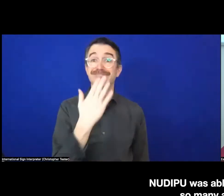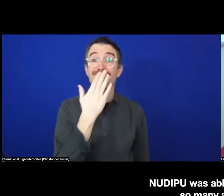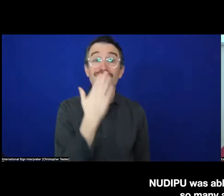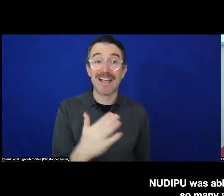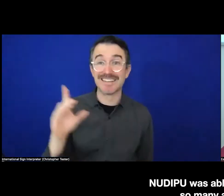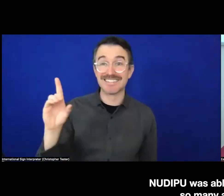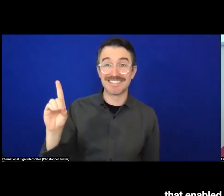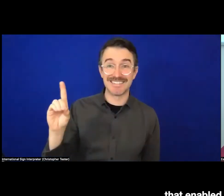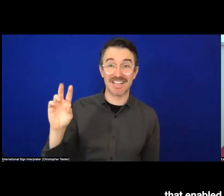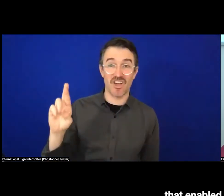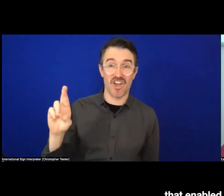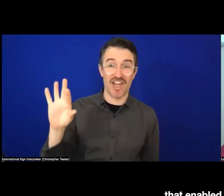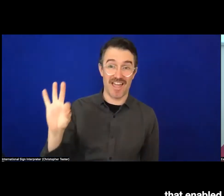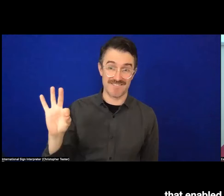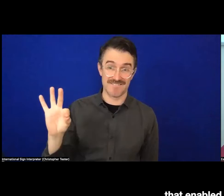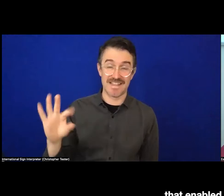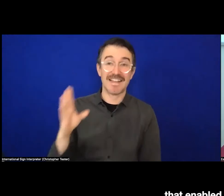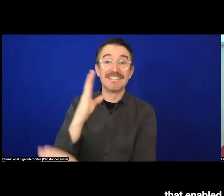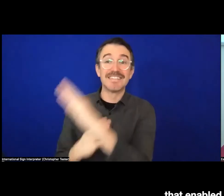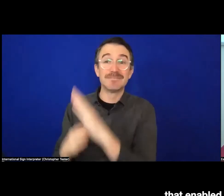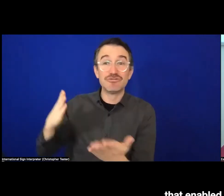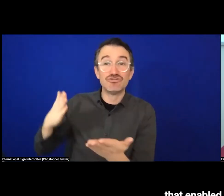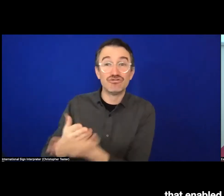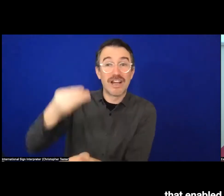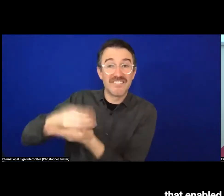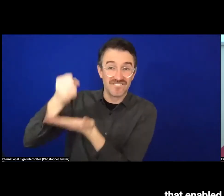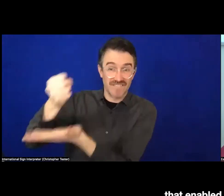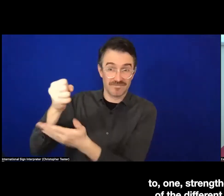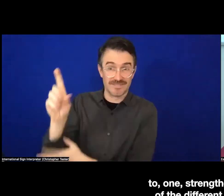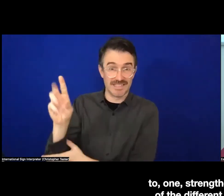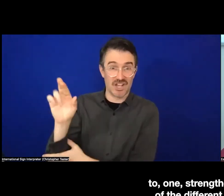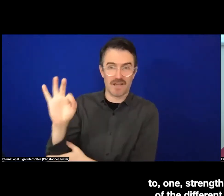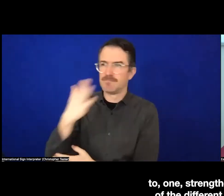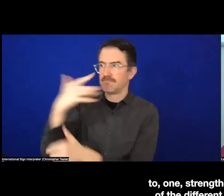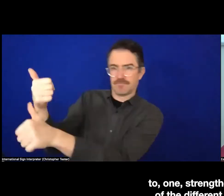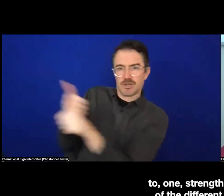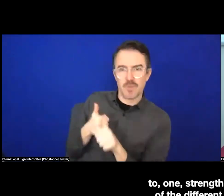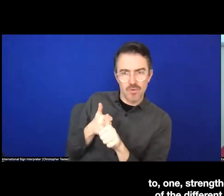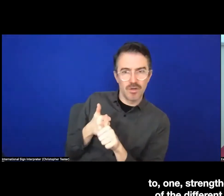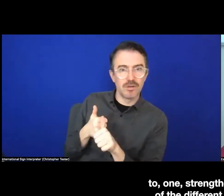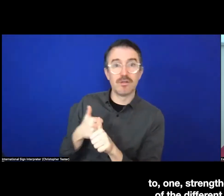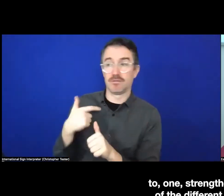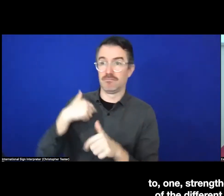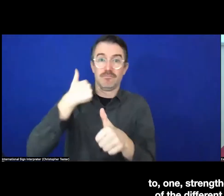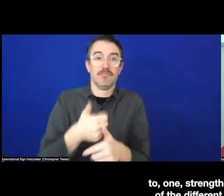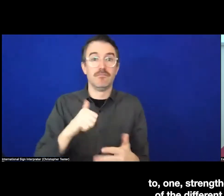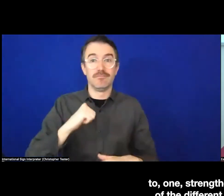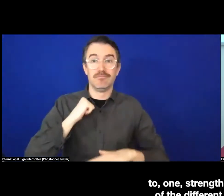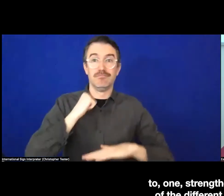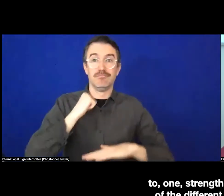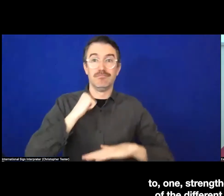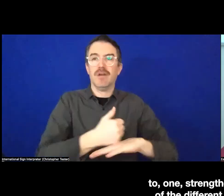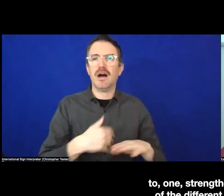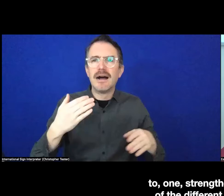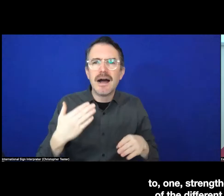implement so many activities that enabled us as OPDs to, one, strengthen